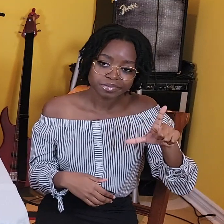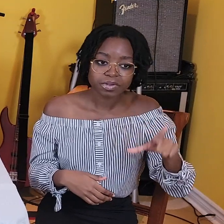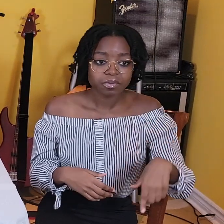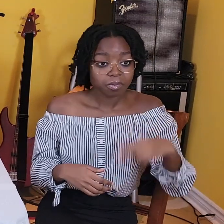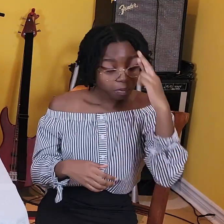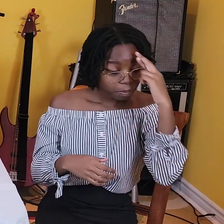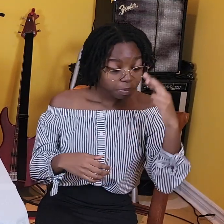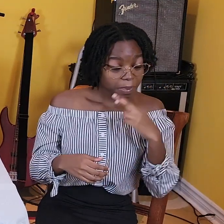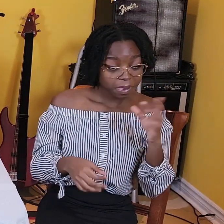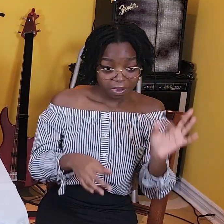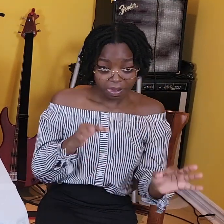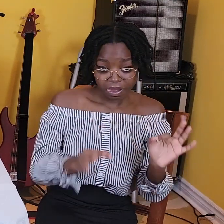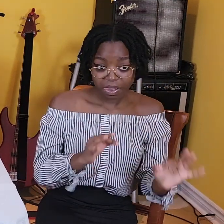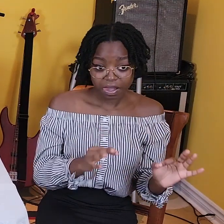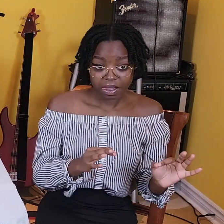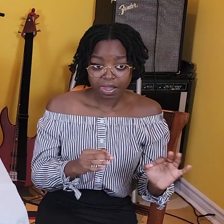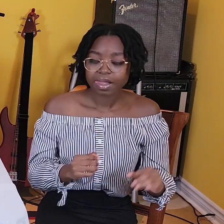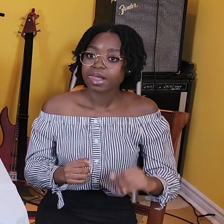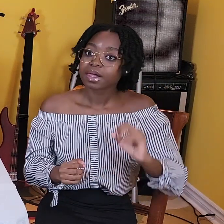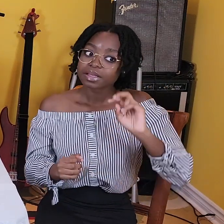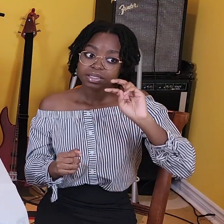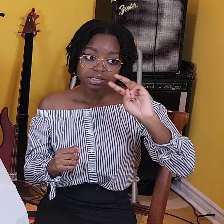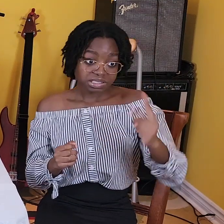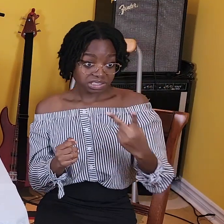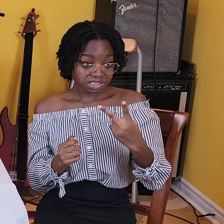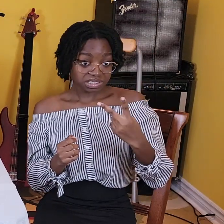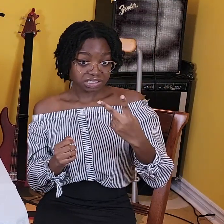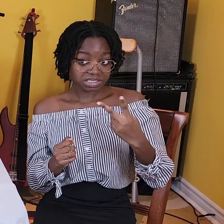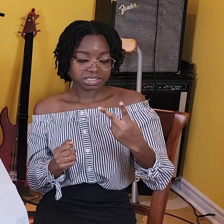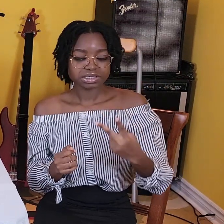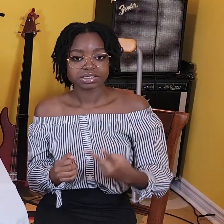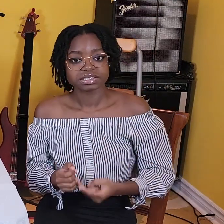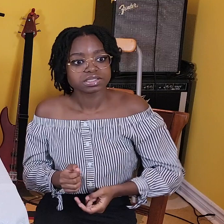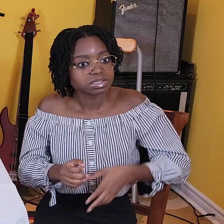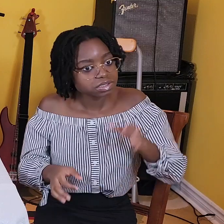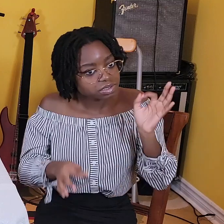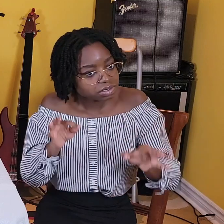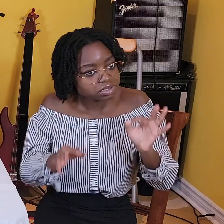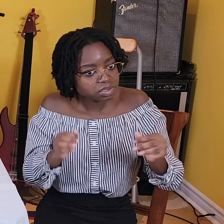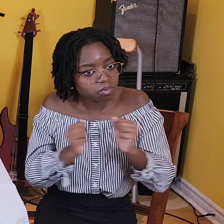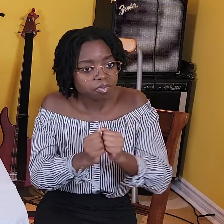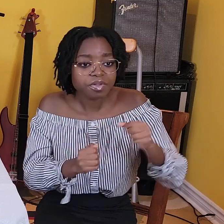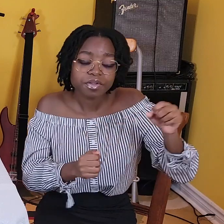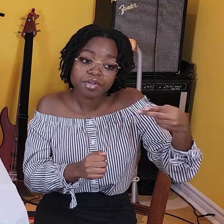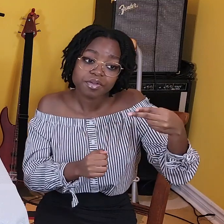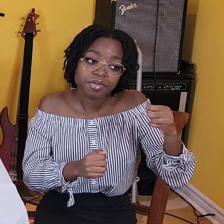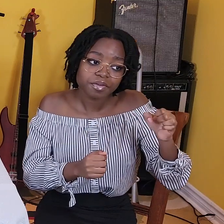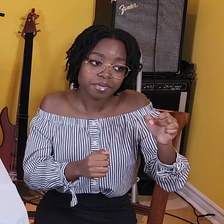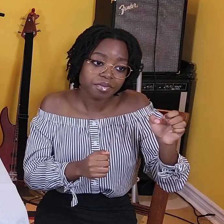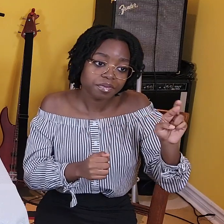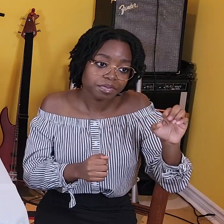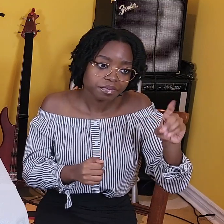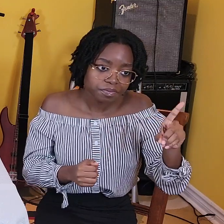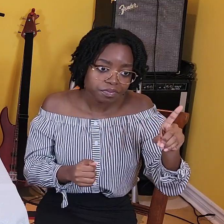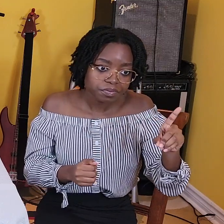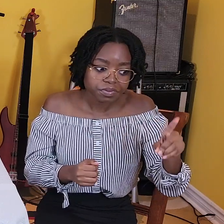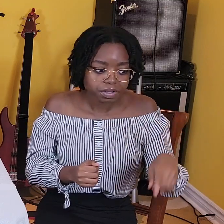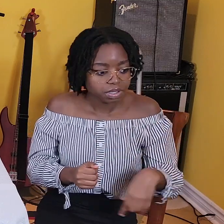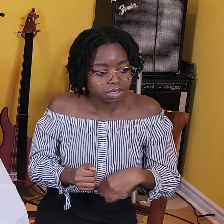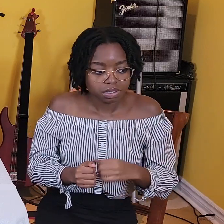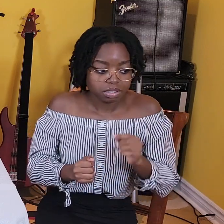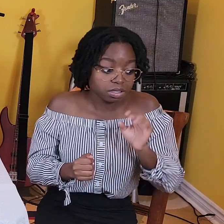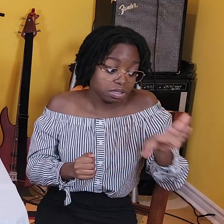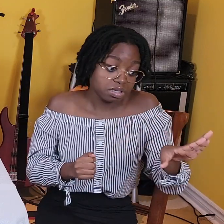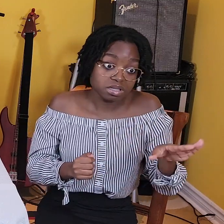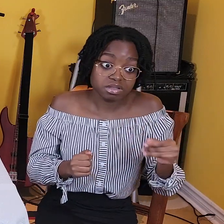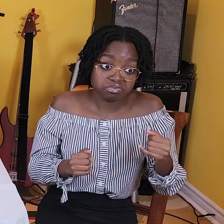trial before Herod, and Herod also did not find him guilty. So I want us to look at it. To